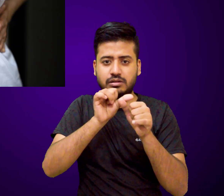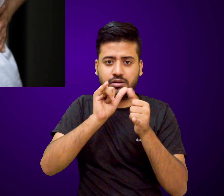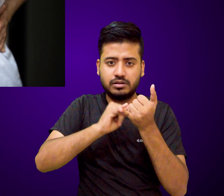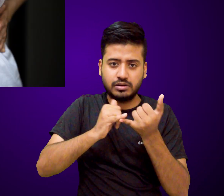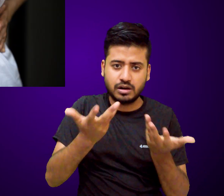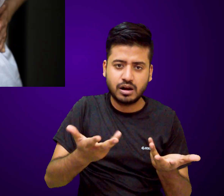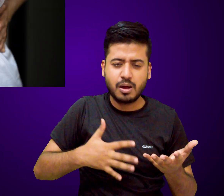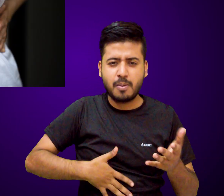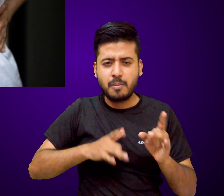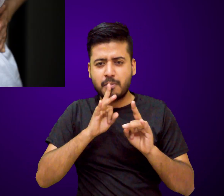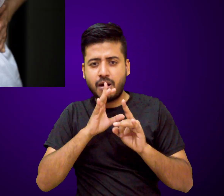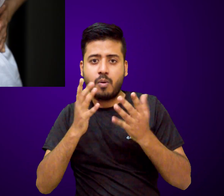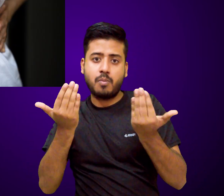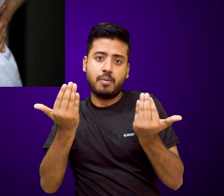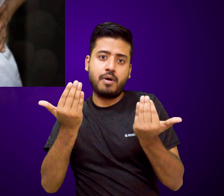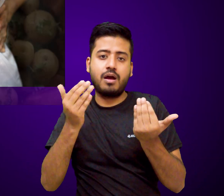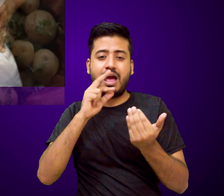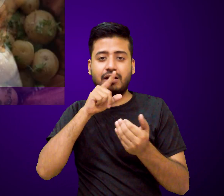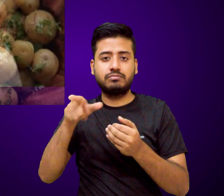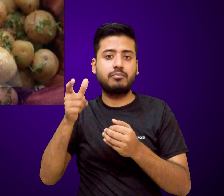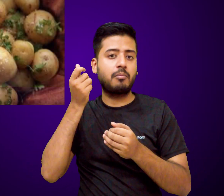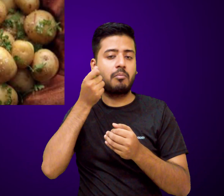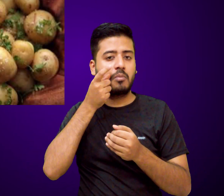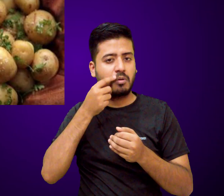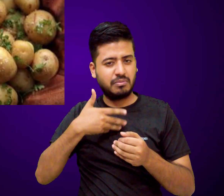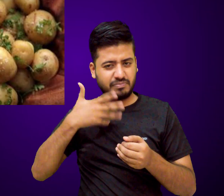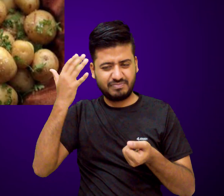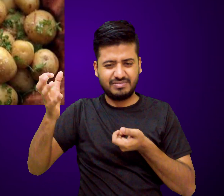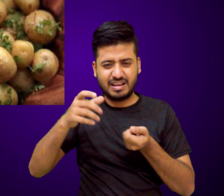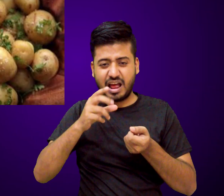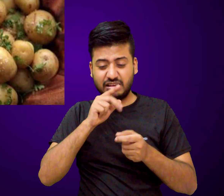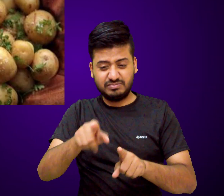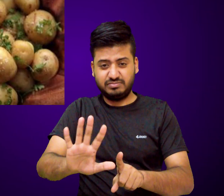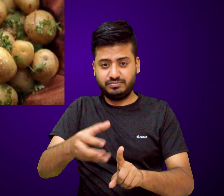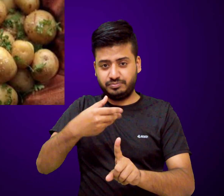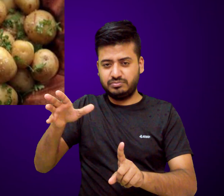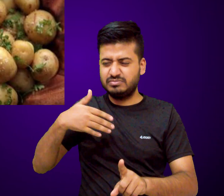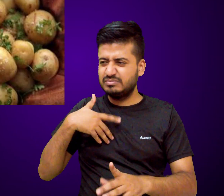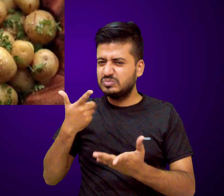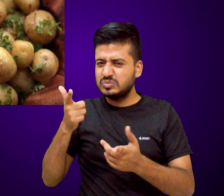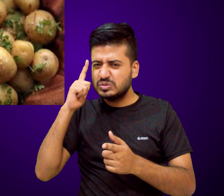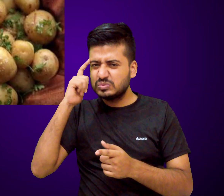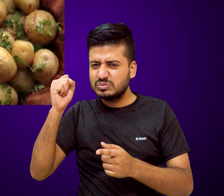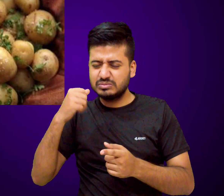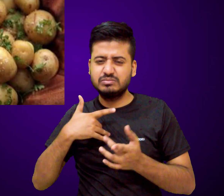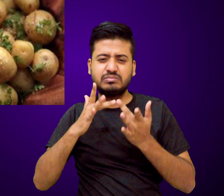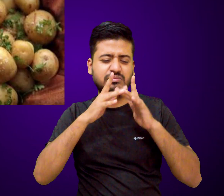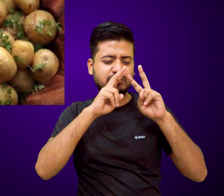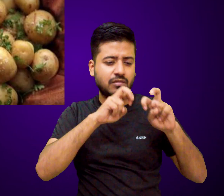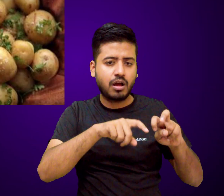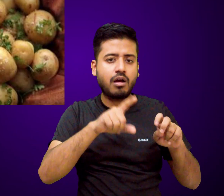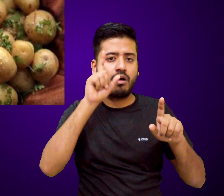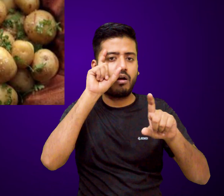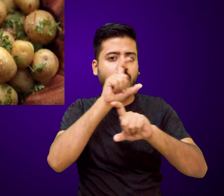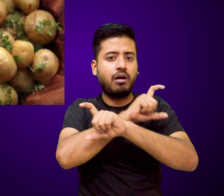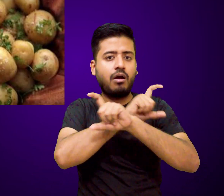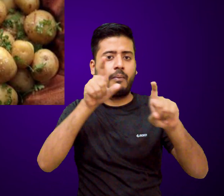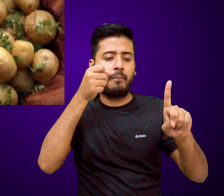Sprouted potatoes contain higher levels of glycoalkaloids, which can be toxic to humans when eaten in excess. Health